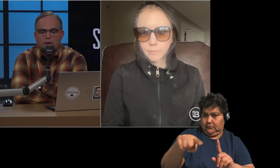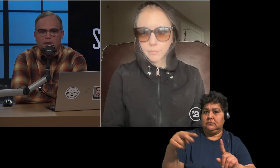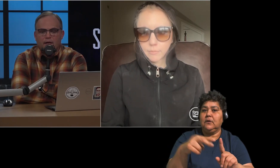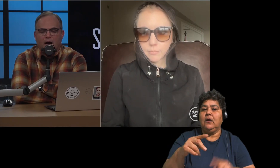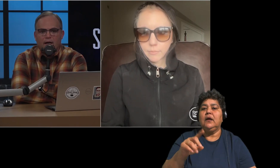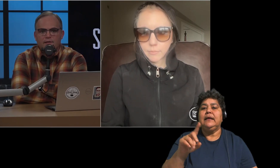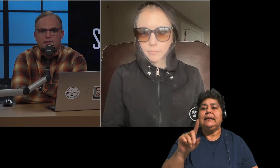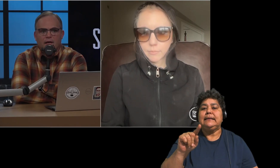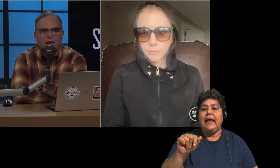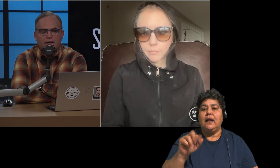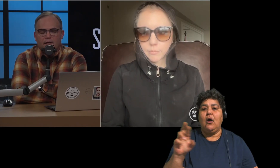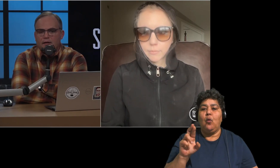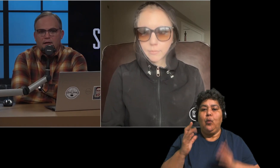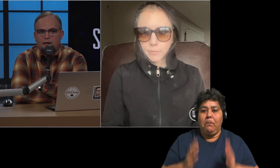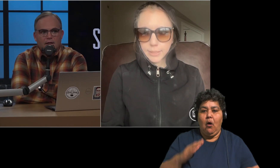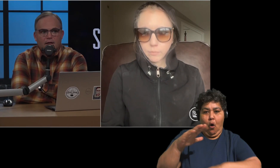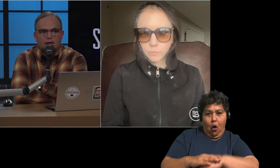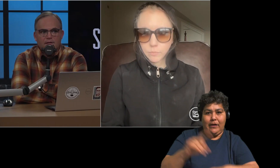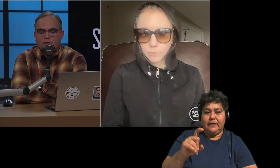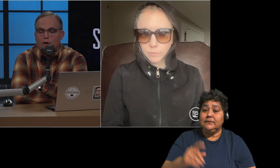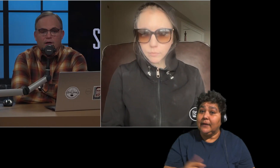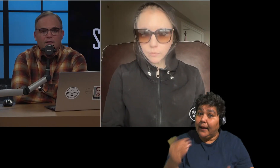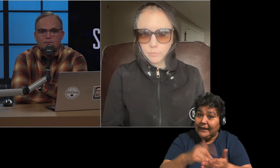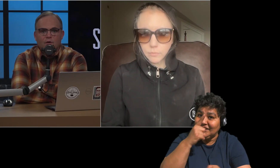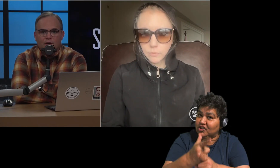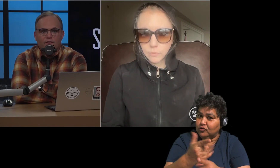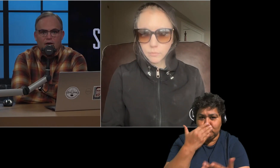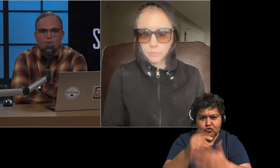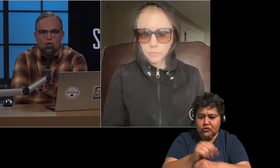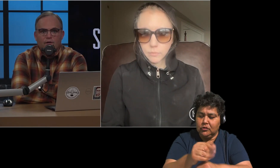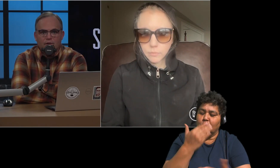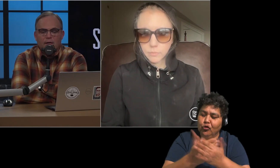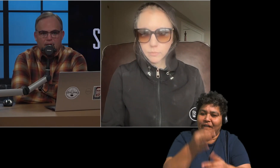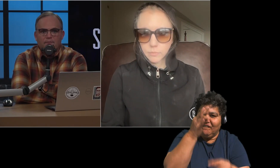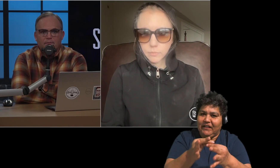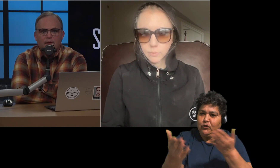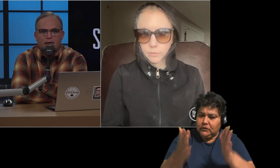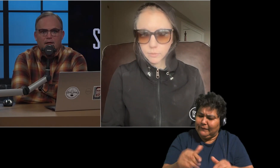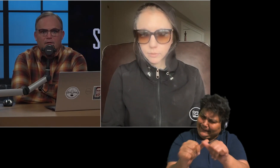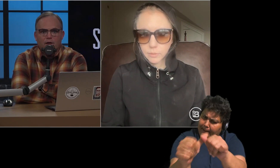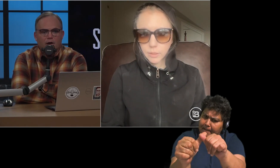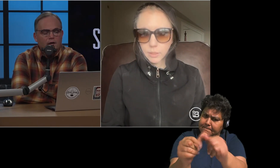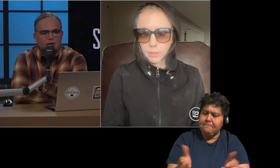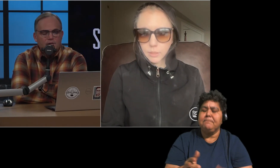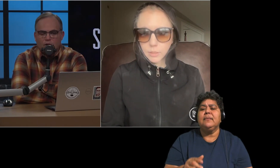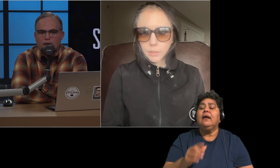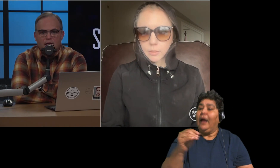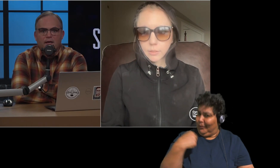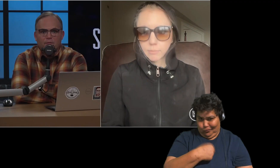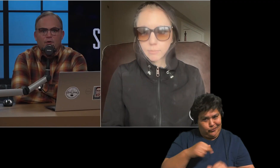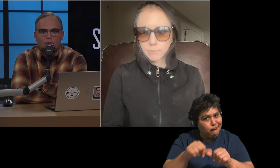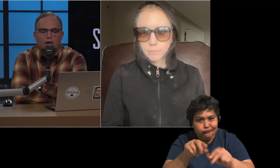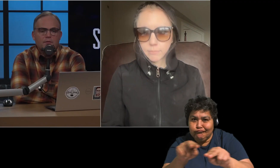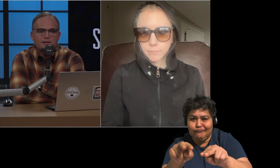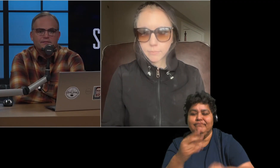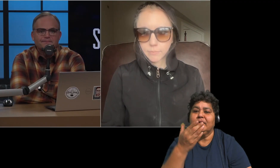Data Republican on X. And again, sister, well done. Good and faithful servant. Keep it up. And we are certainly keeping